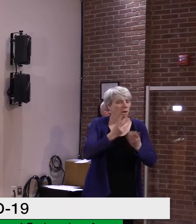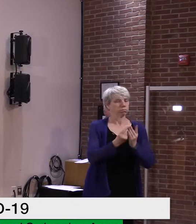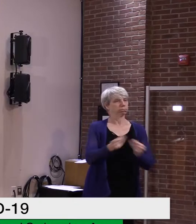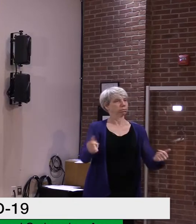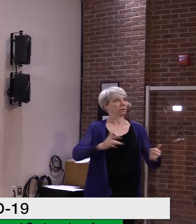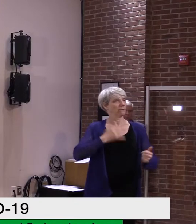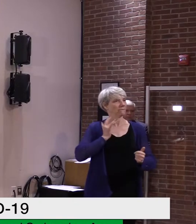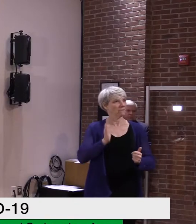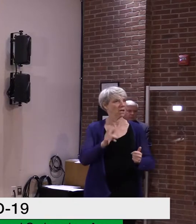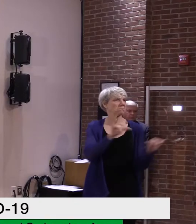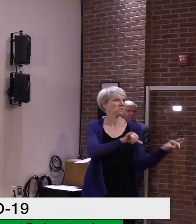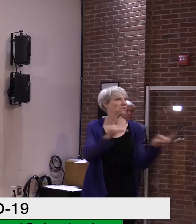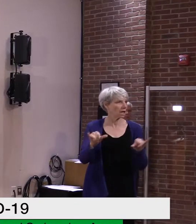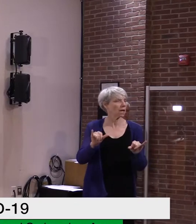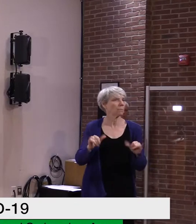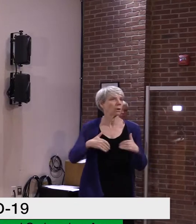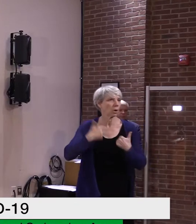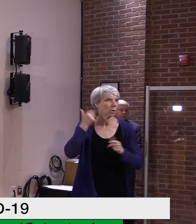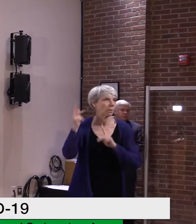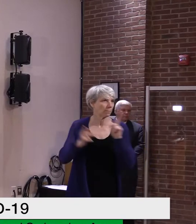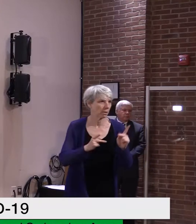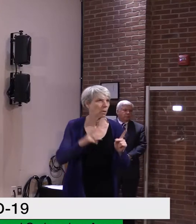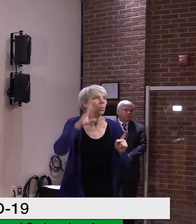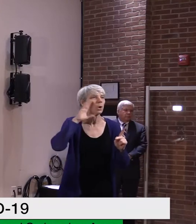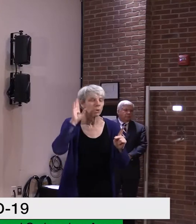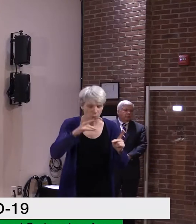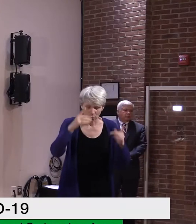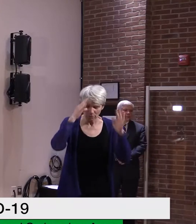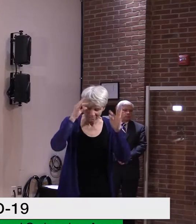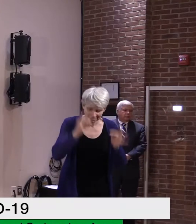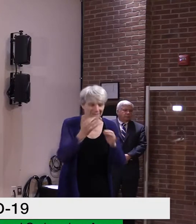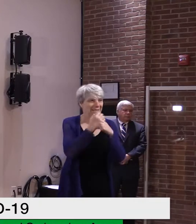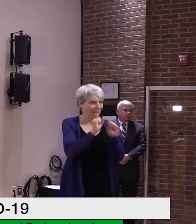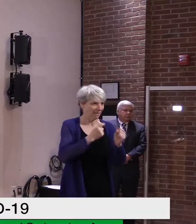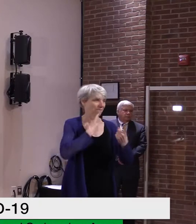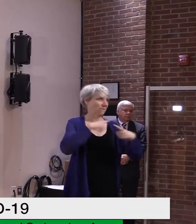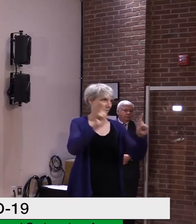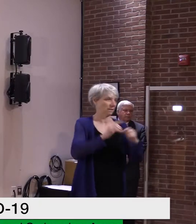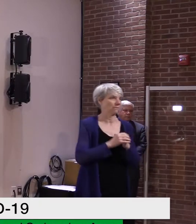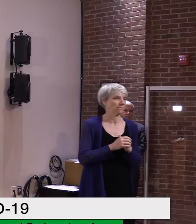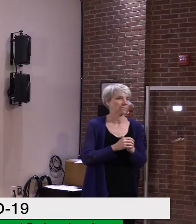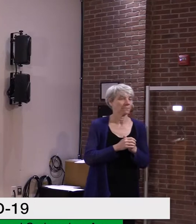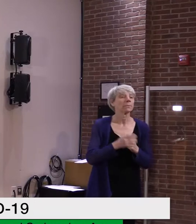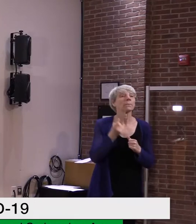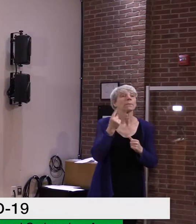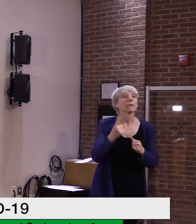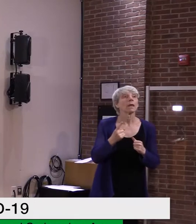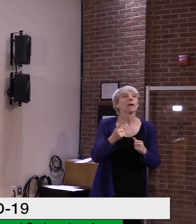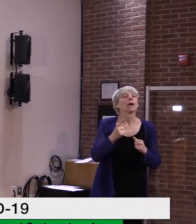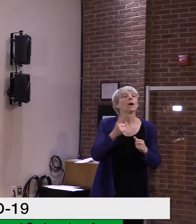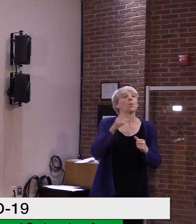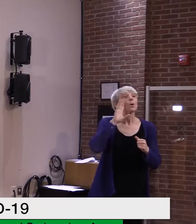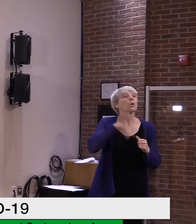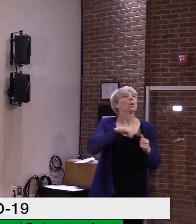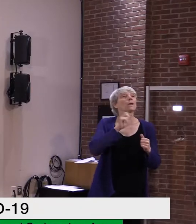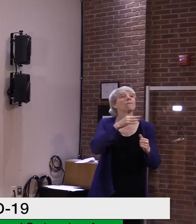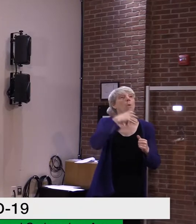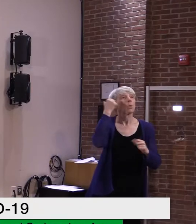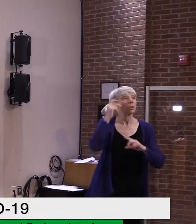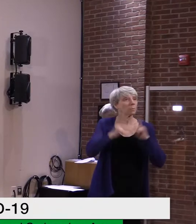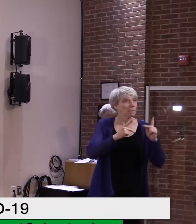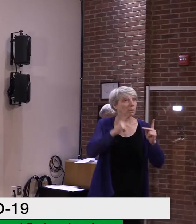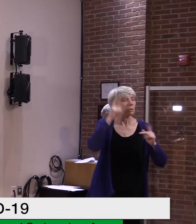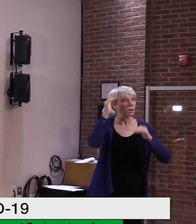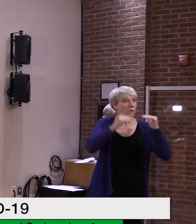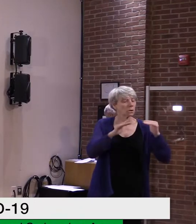millions. Now, we know hospitalization rates for adolescents are much lower than for adults, but